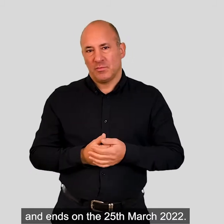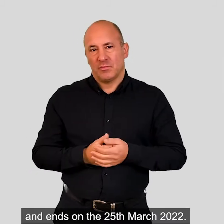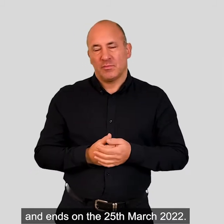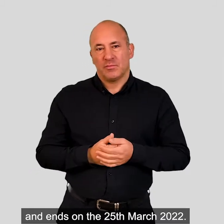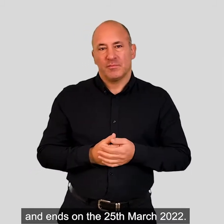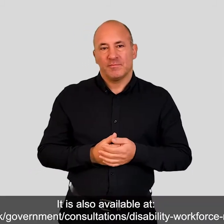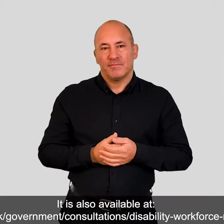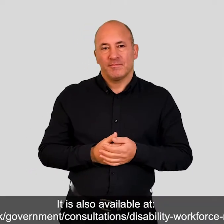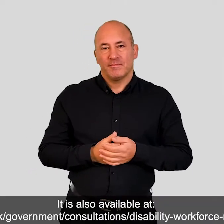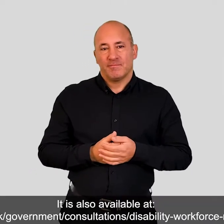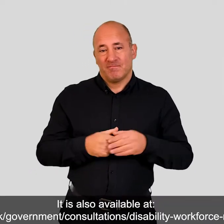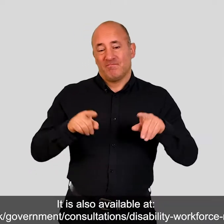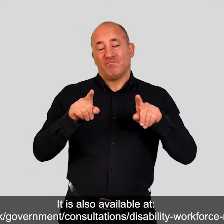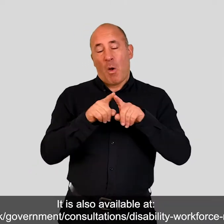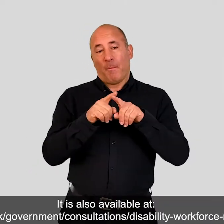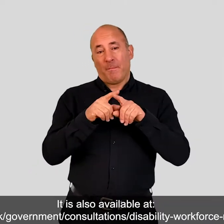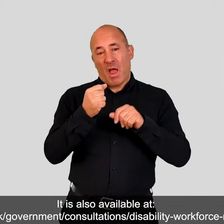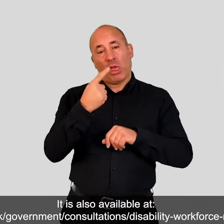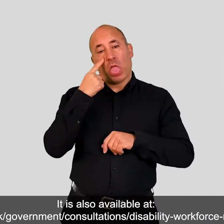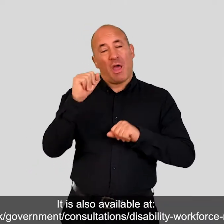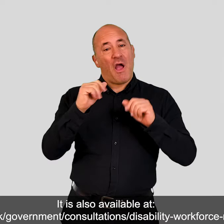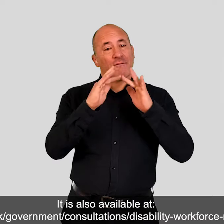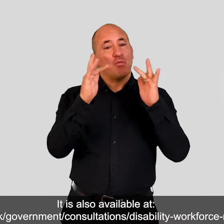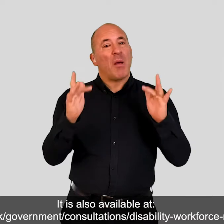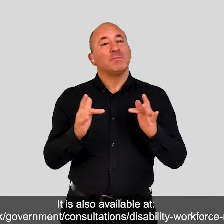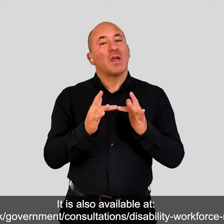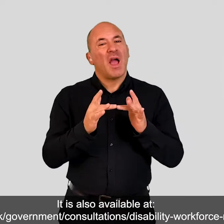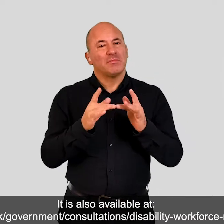2022. It is also available at